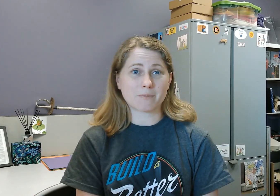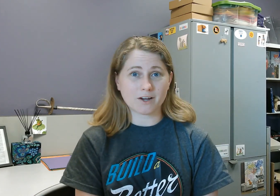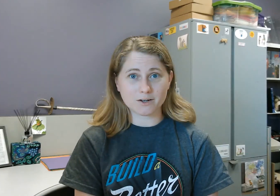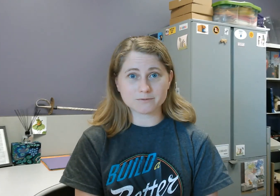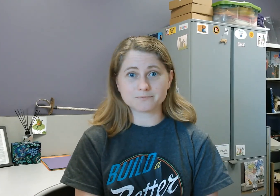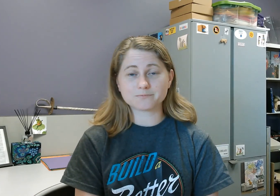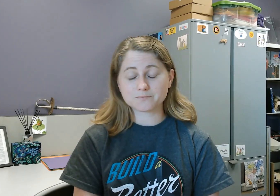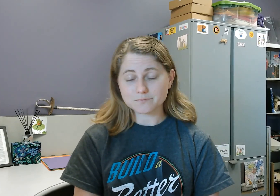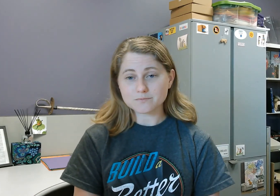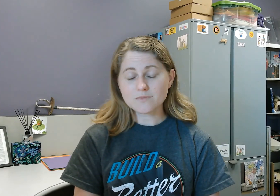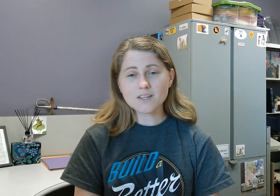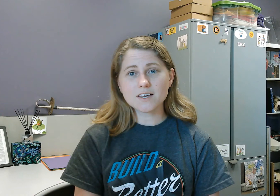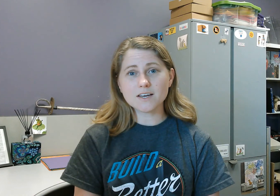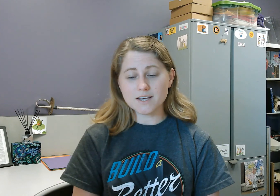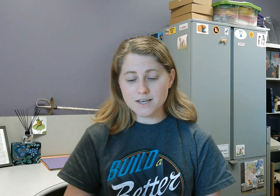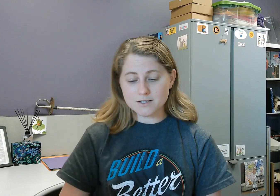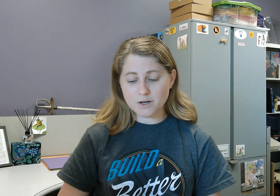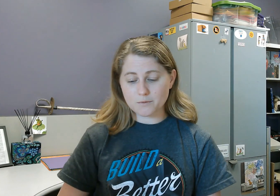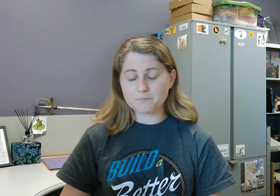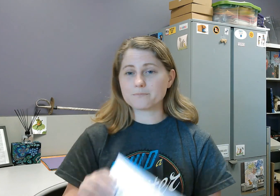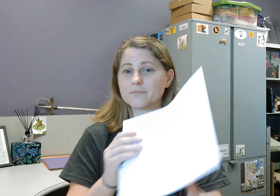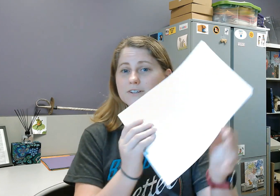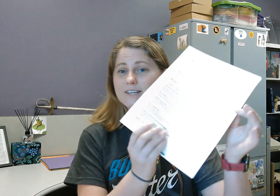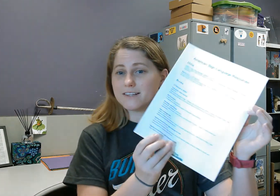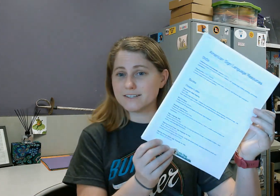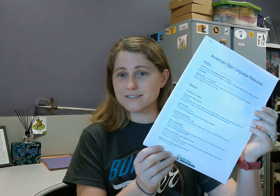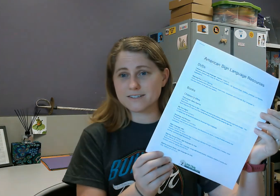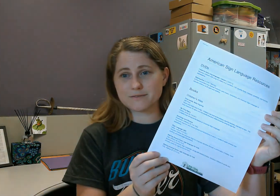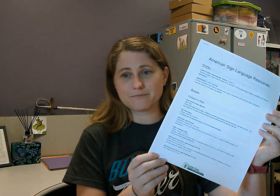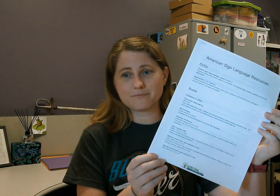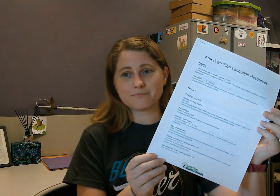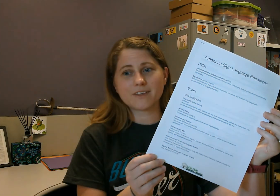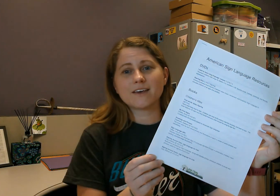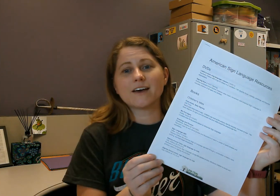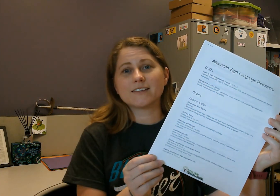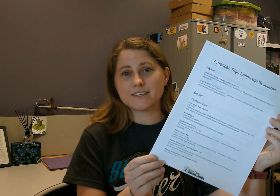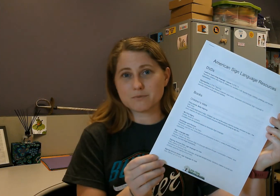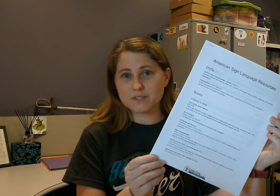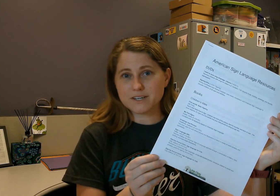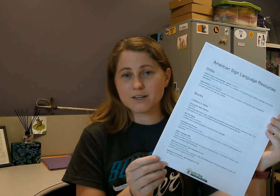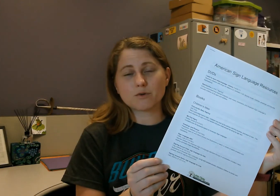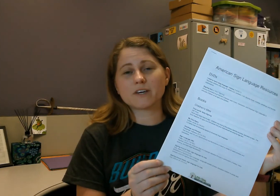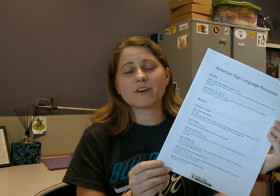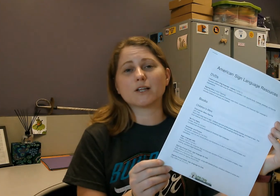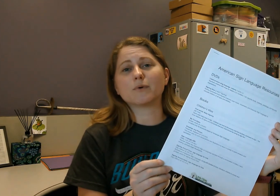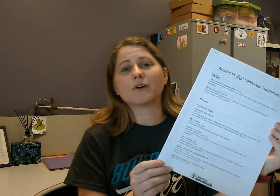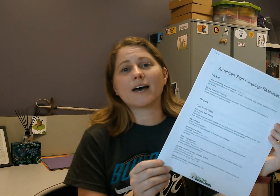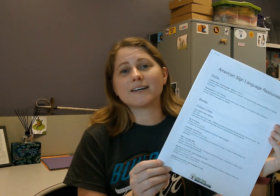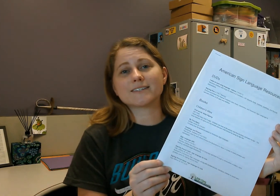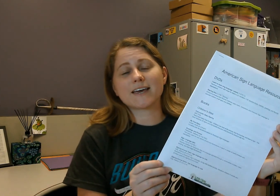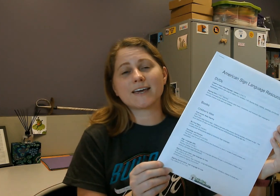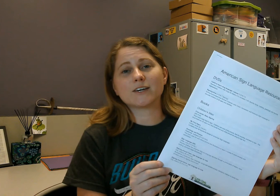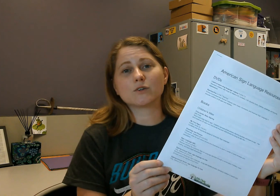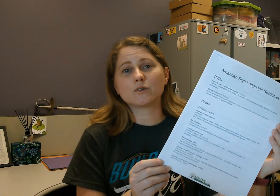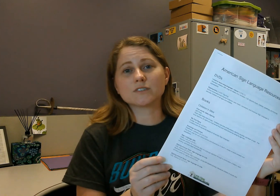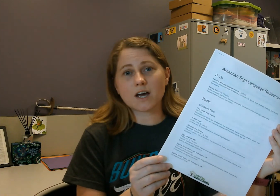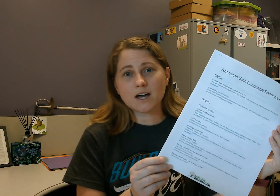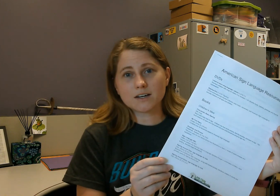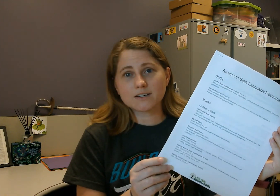heart. So there's a list. This once again will be available as a Google Doc that